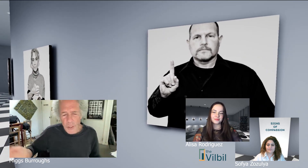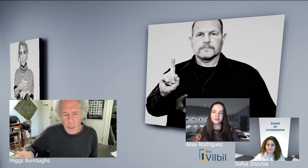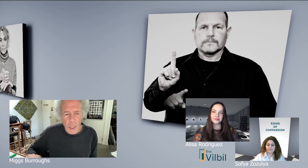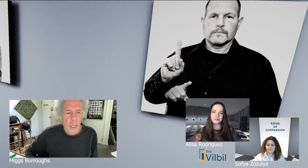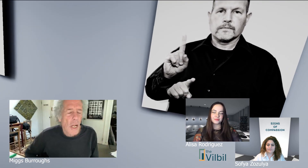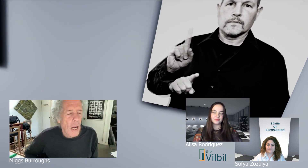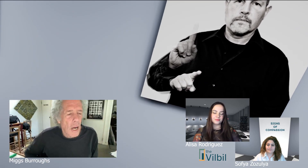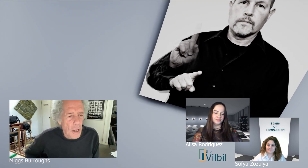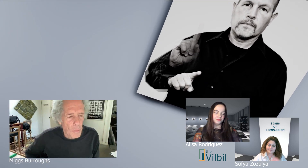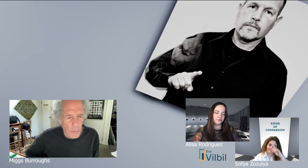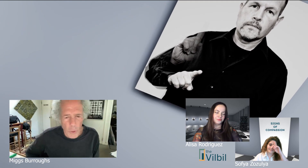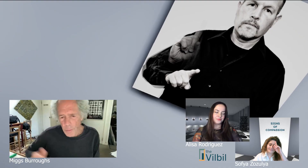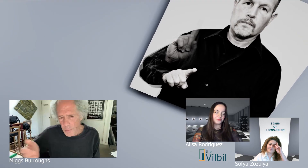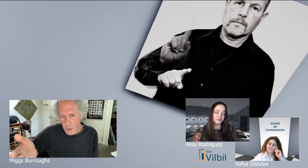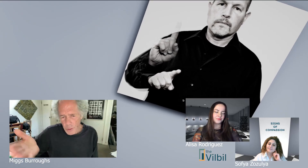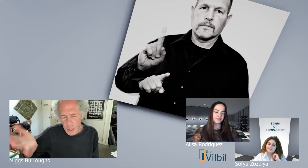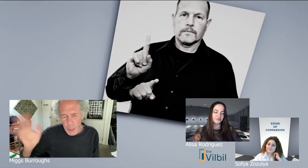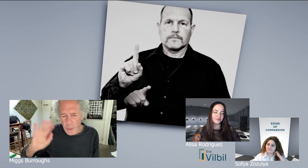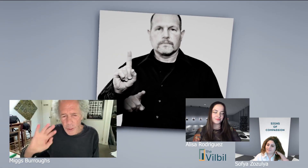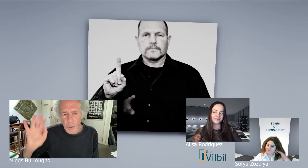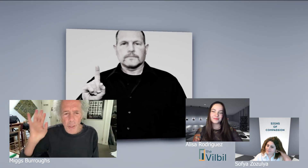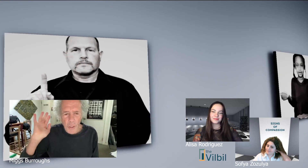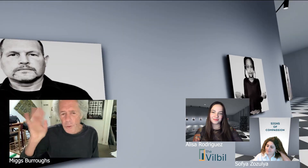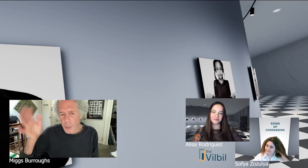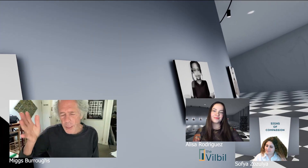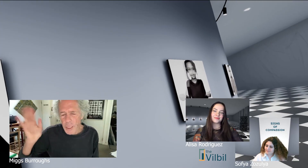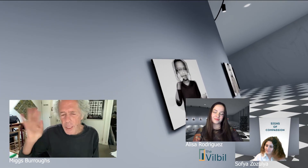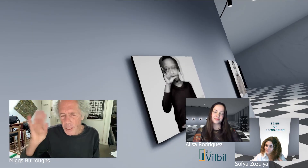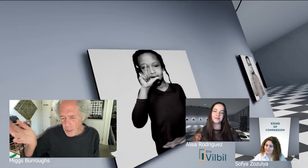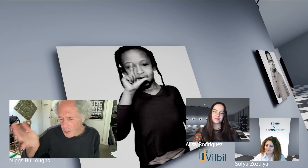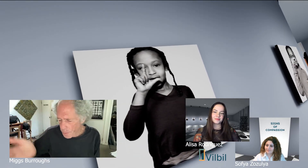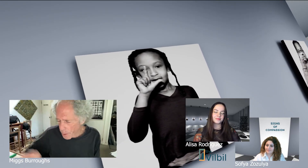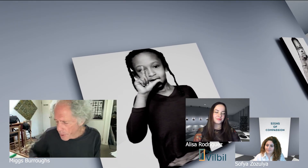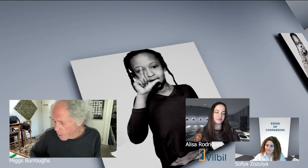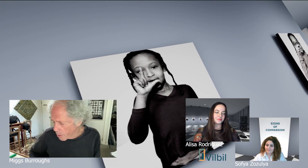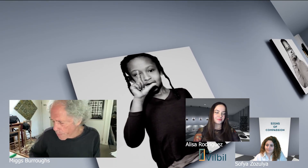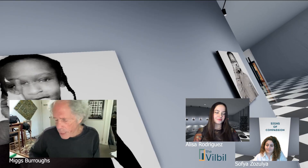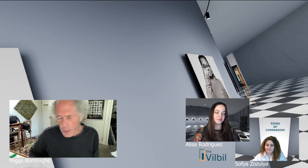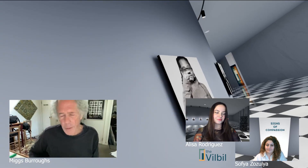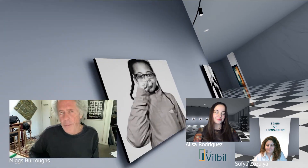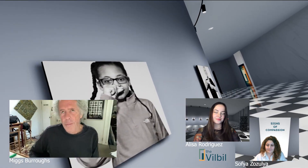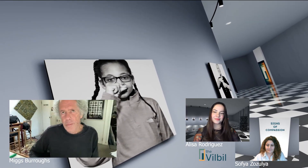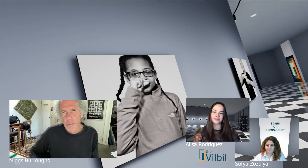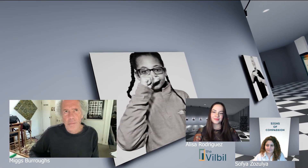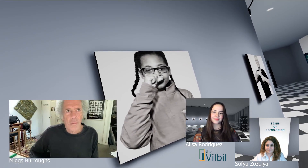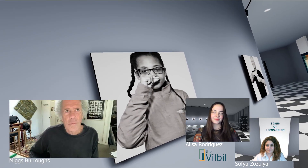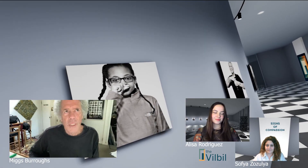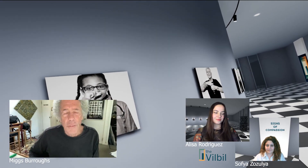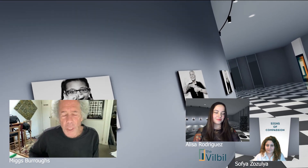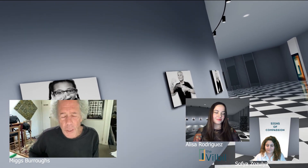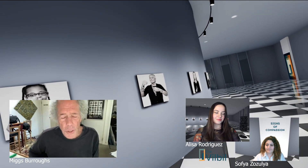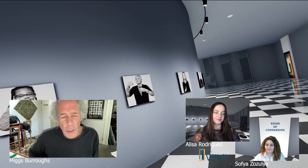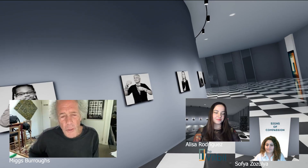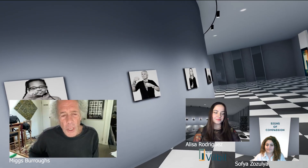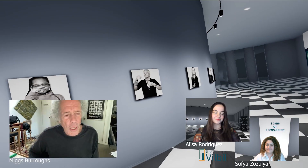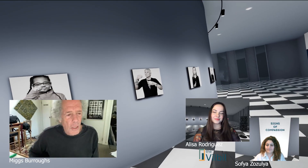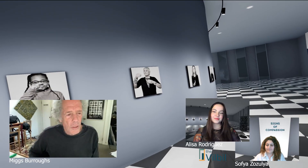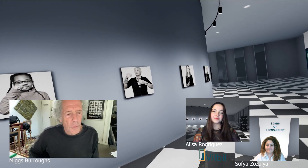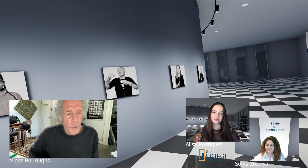isn't. Or these lenticulars are an old technique, as you probably know, going back to 70 years ago or